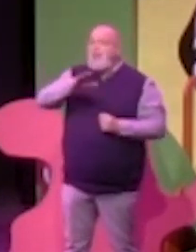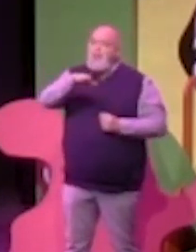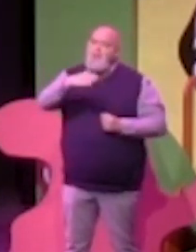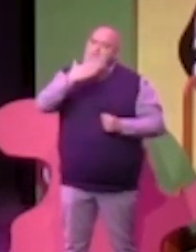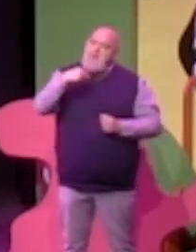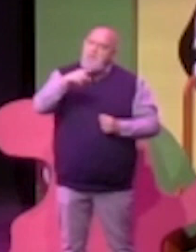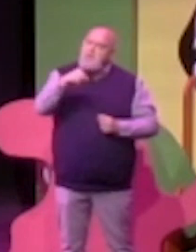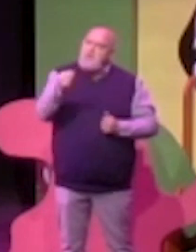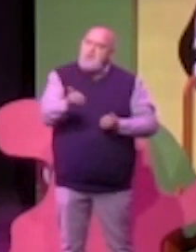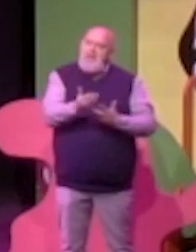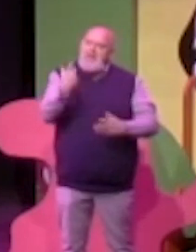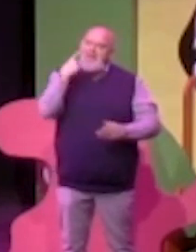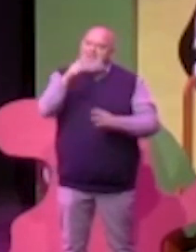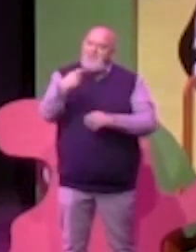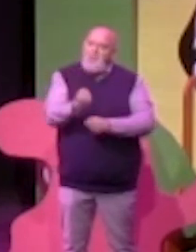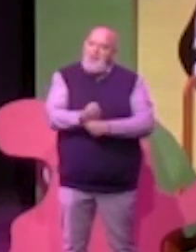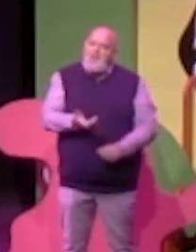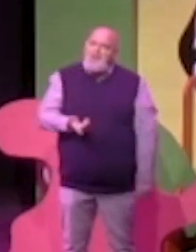for a year.